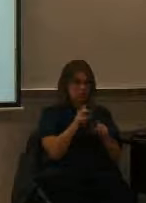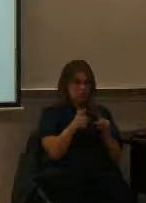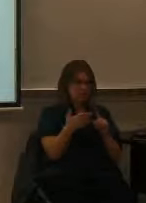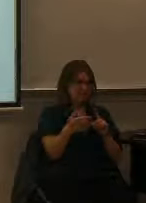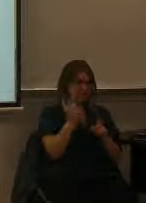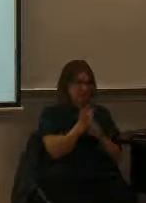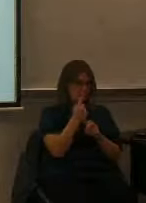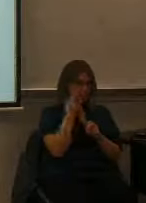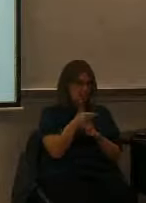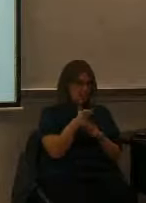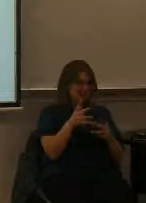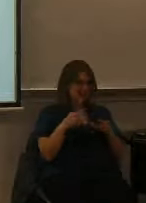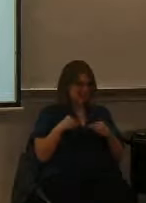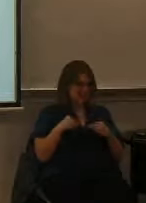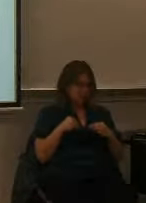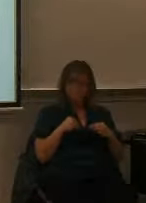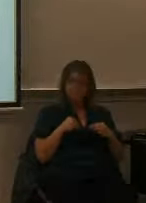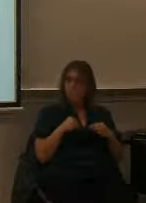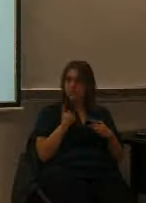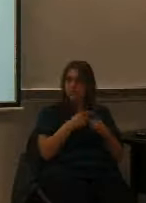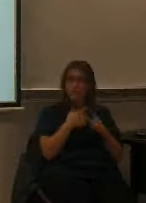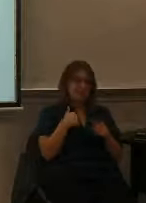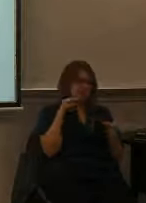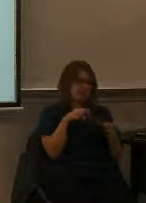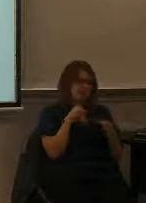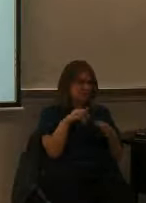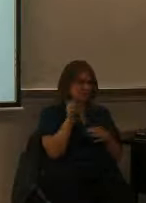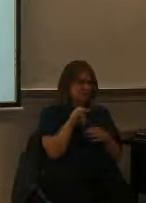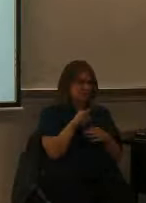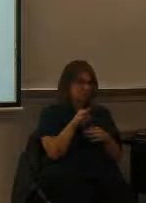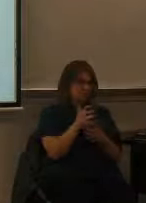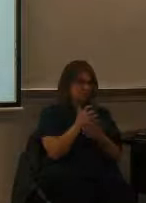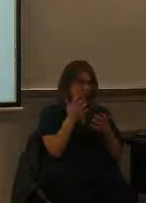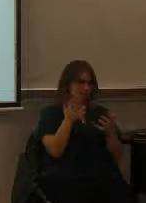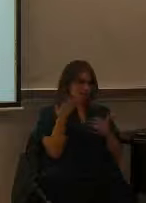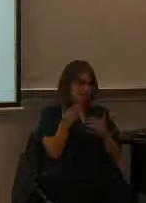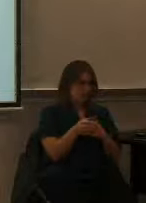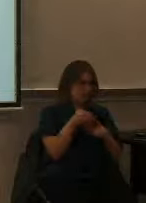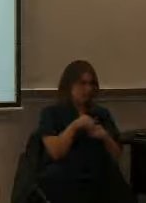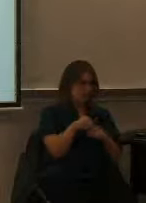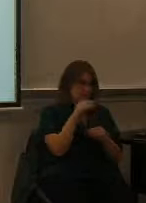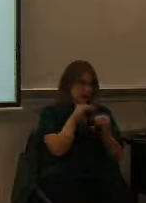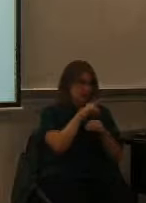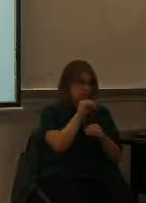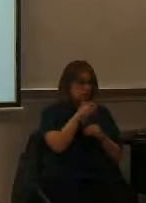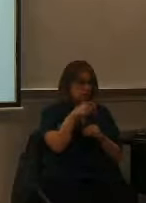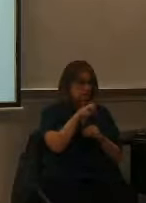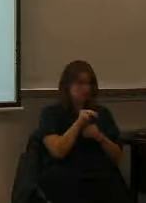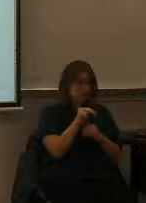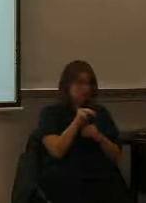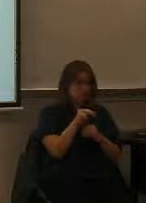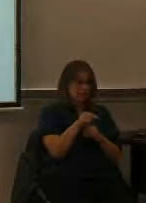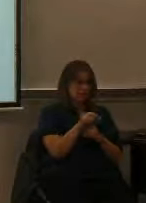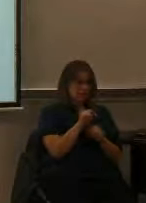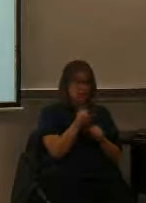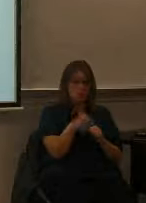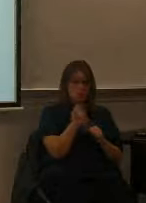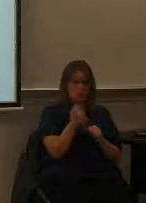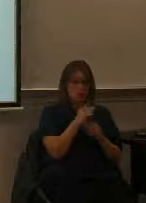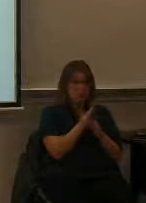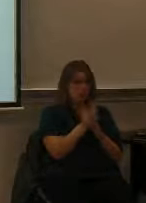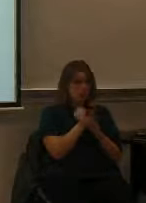handle. Then there's the feedback of, there's a lot of fish in there eating the zooplankton, so the zooplankton can only be so